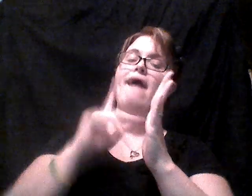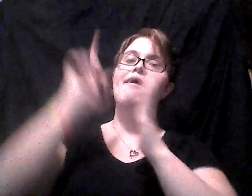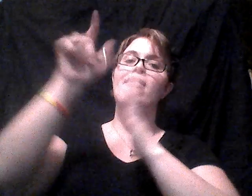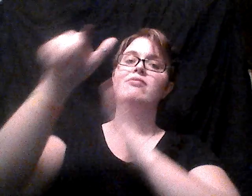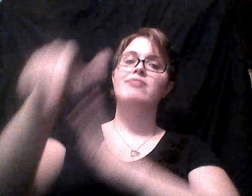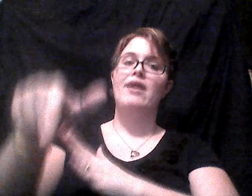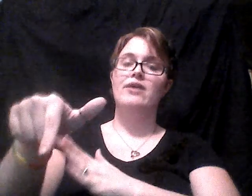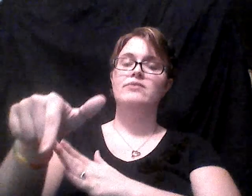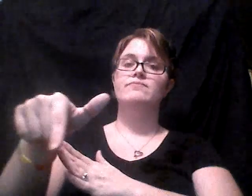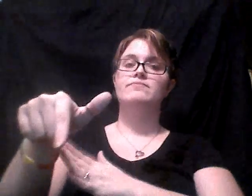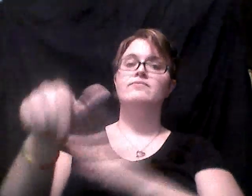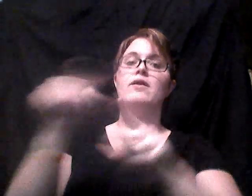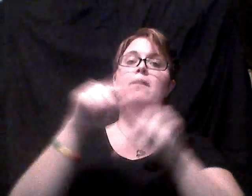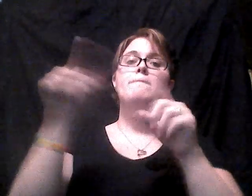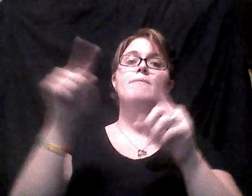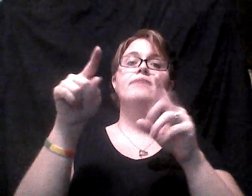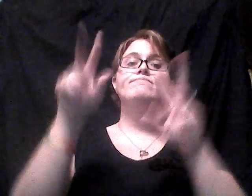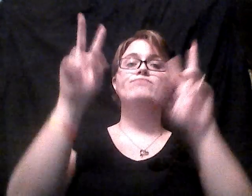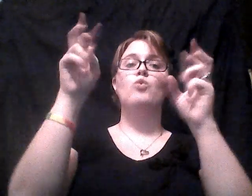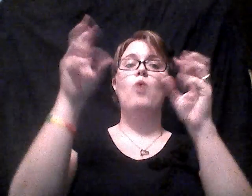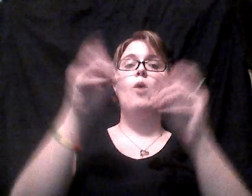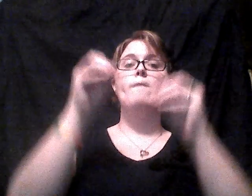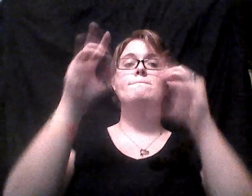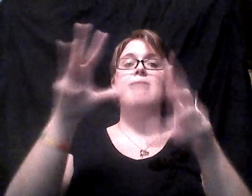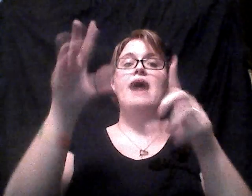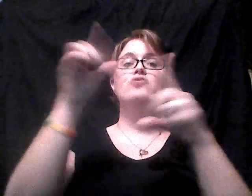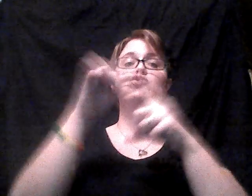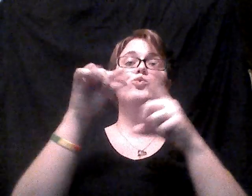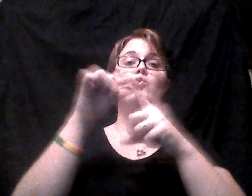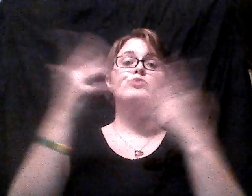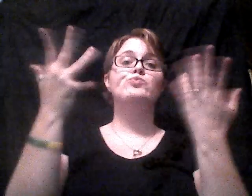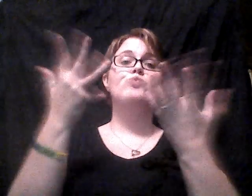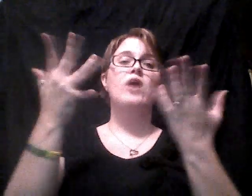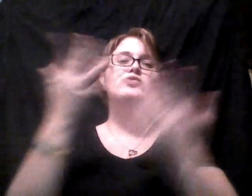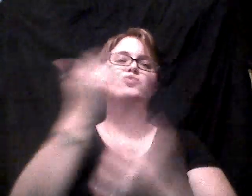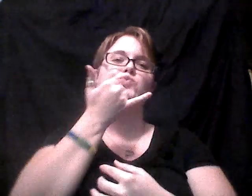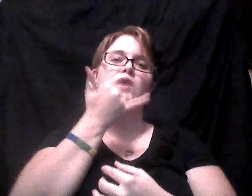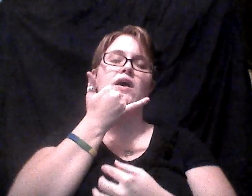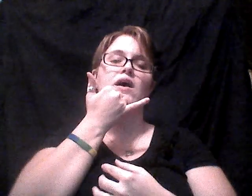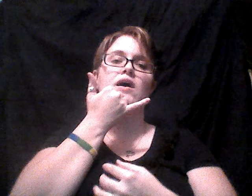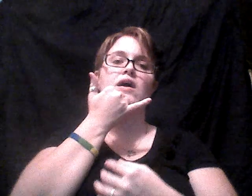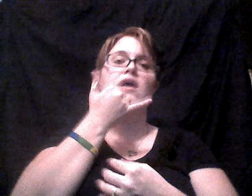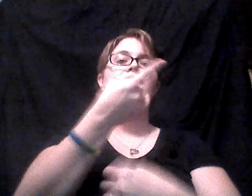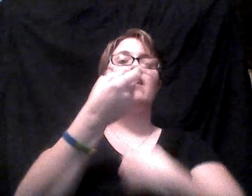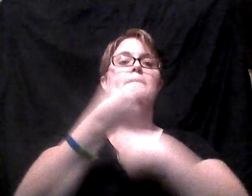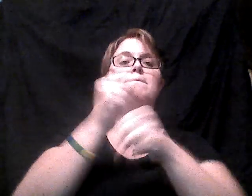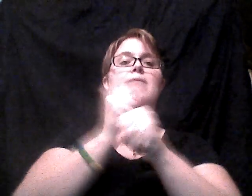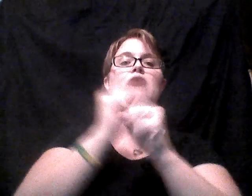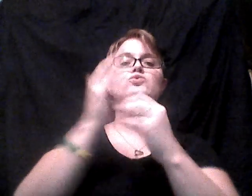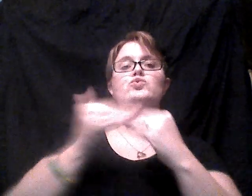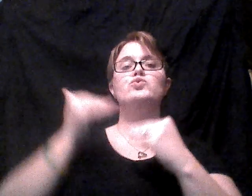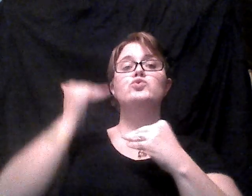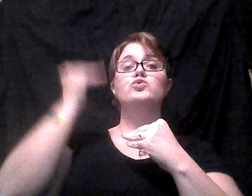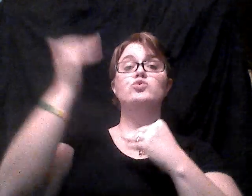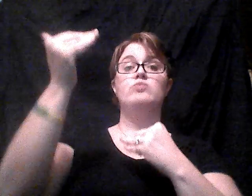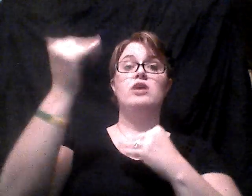of what they're doing wrong is called overproduction. When you make too much stuff of something and you're really good at it, like let's